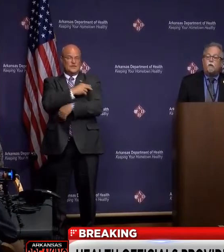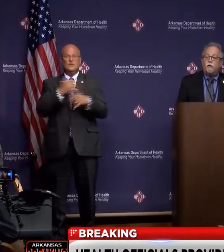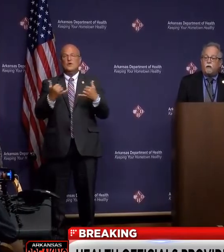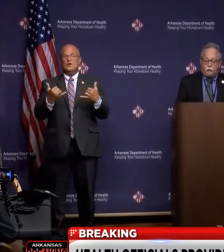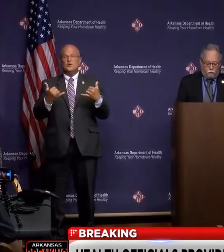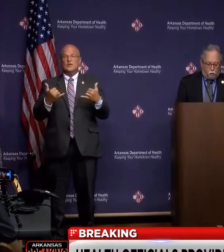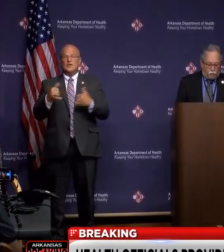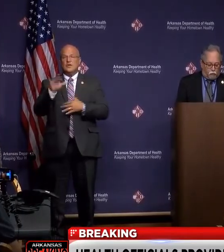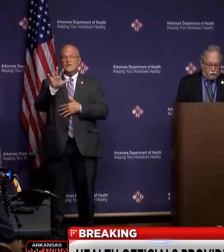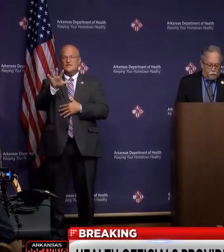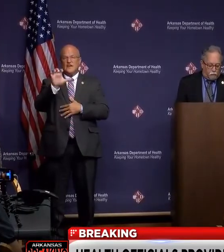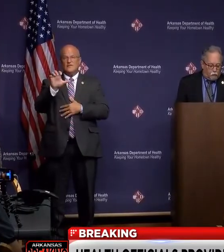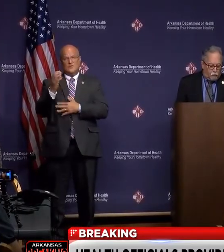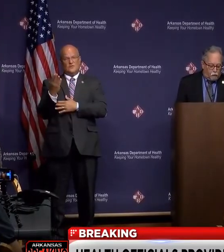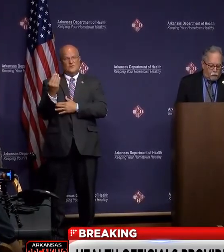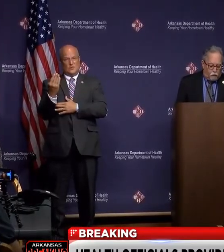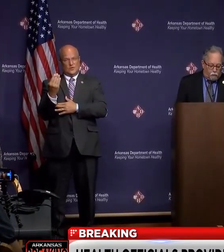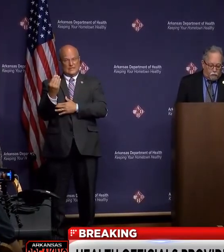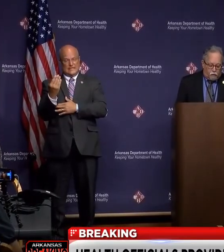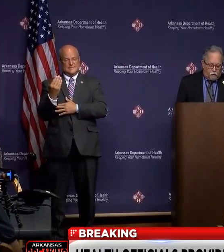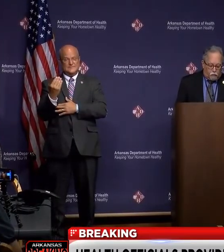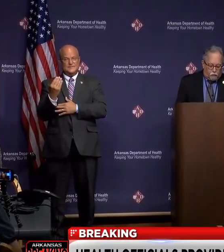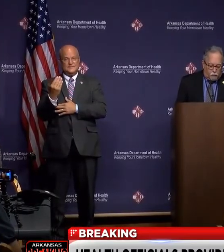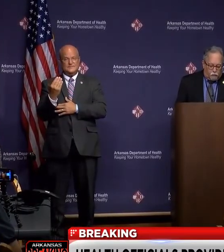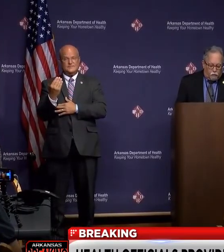at 514.